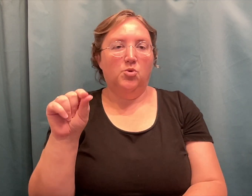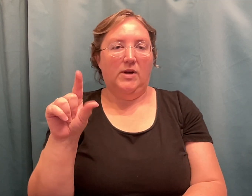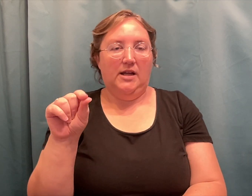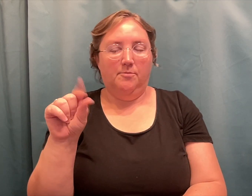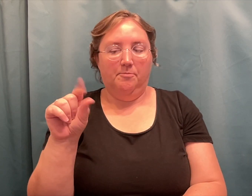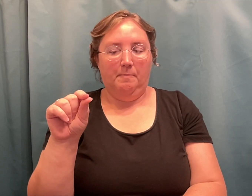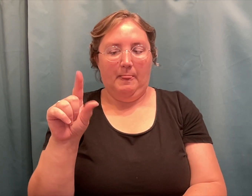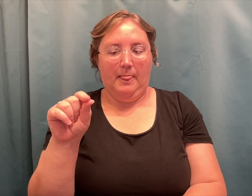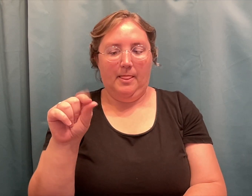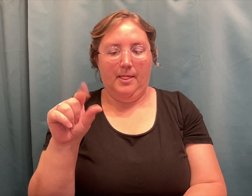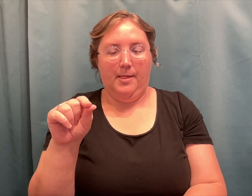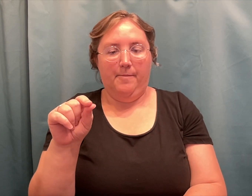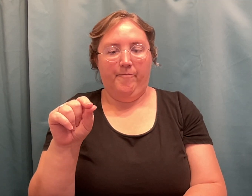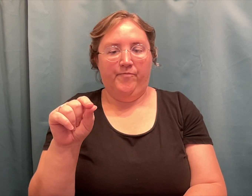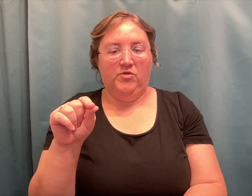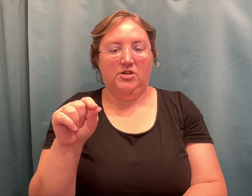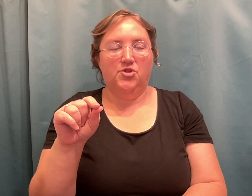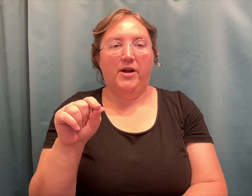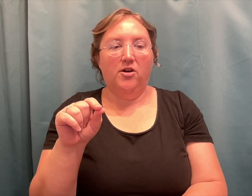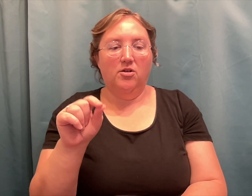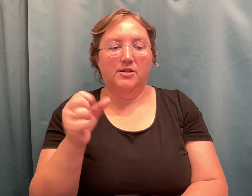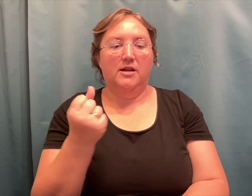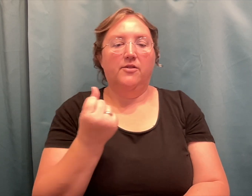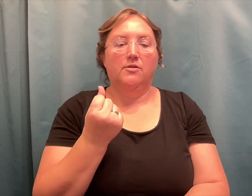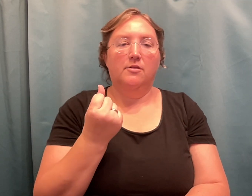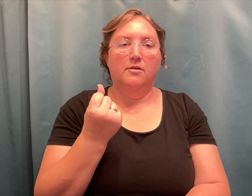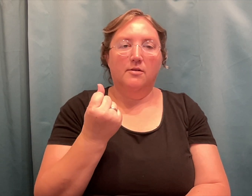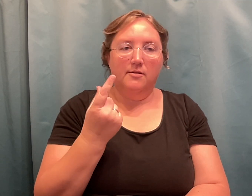20. So let's try it all together.